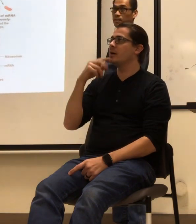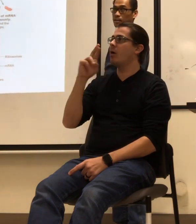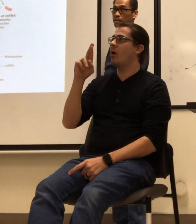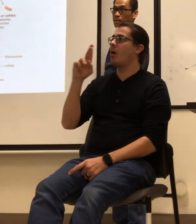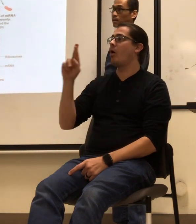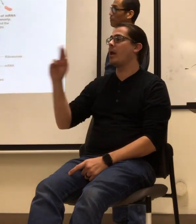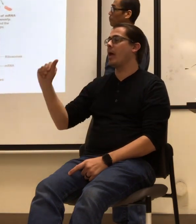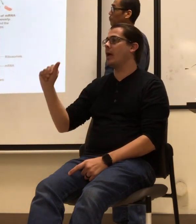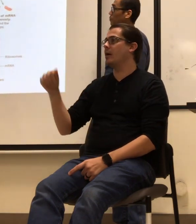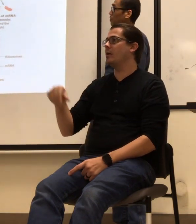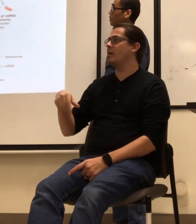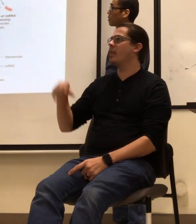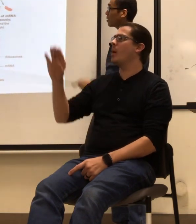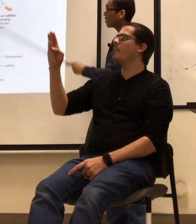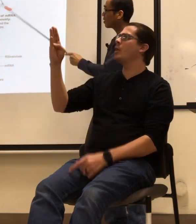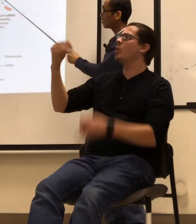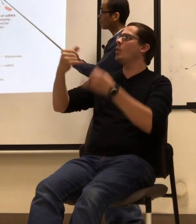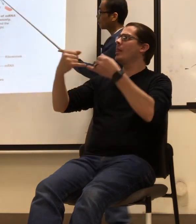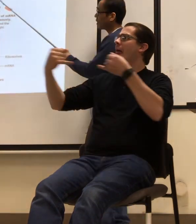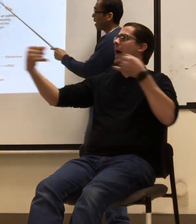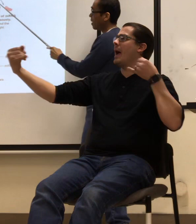is?